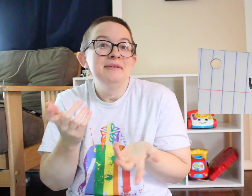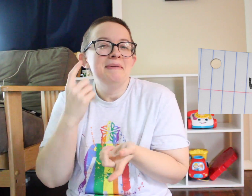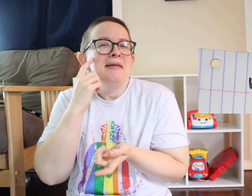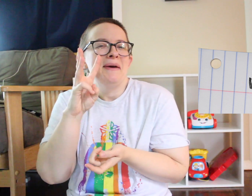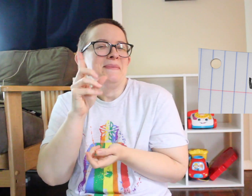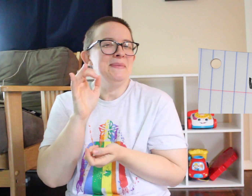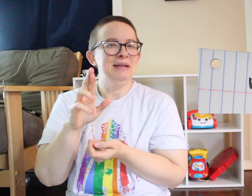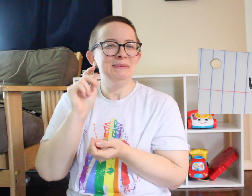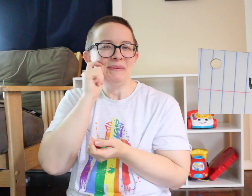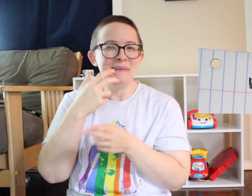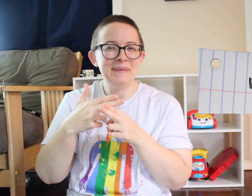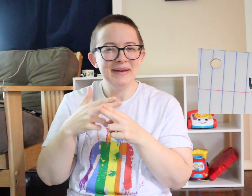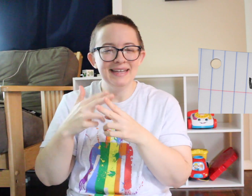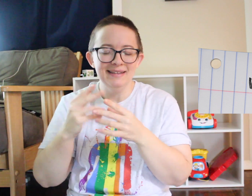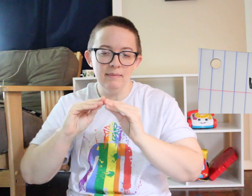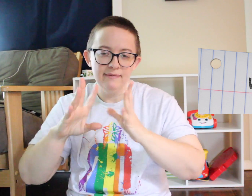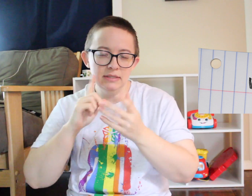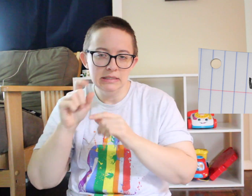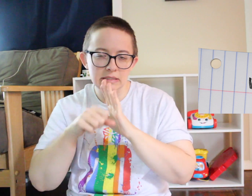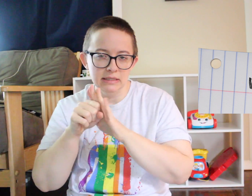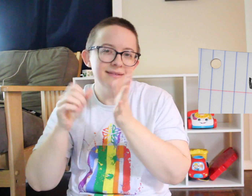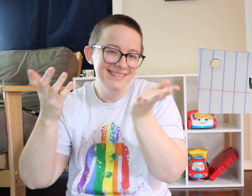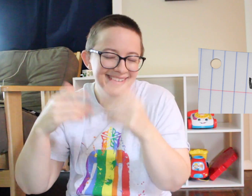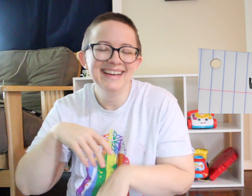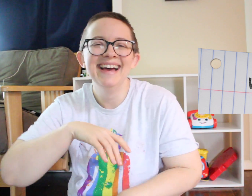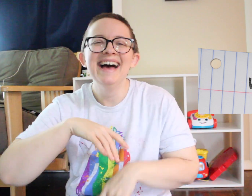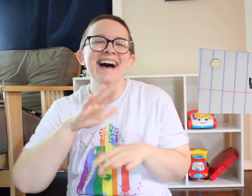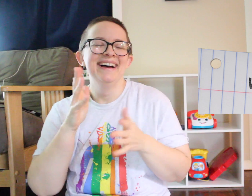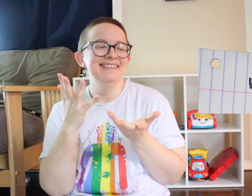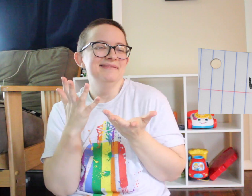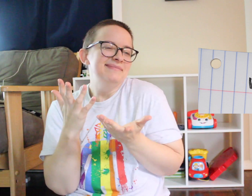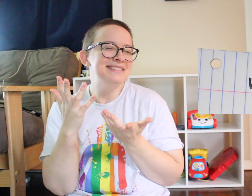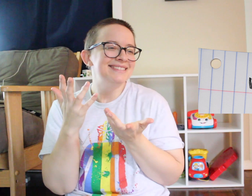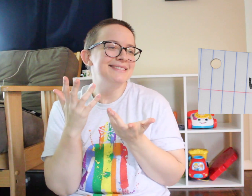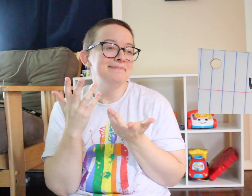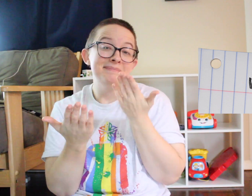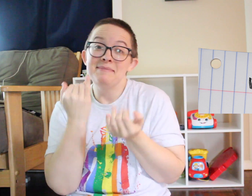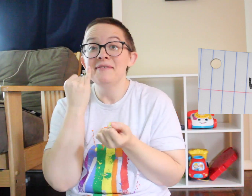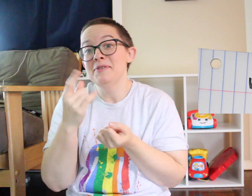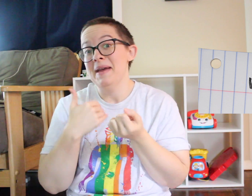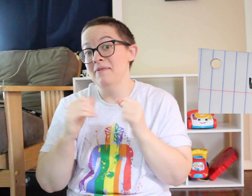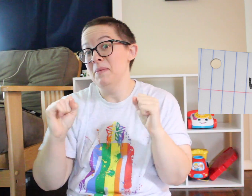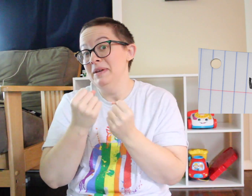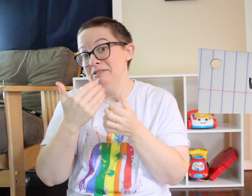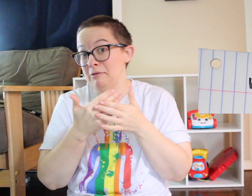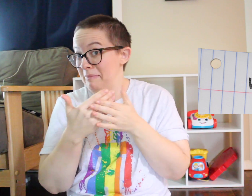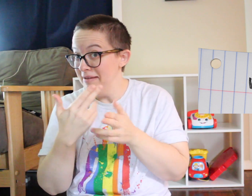similar theme. But I just think Winter's kind of a cool name, and obviously it's a season. I don't know, maybe if you have a